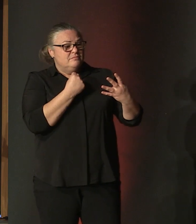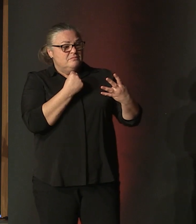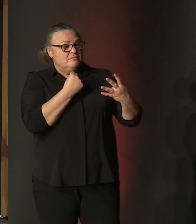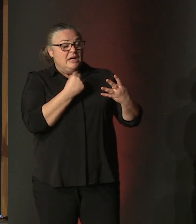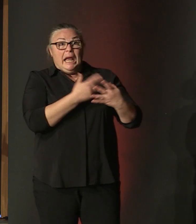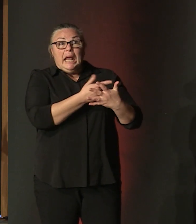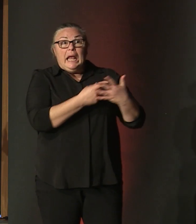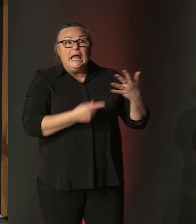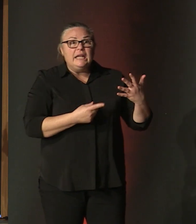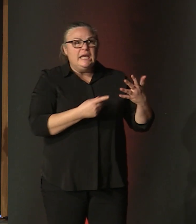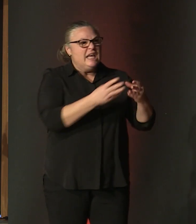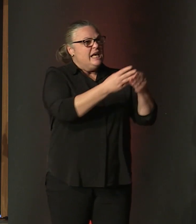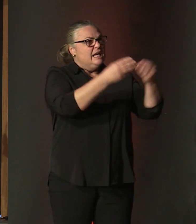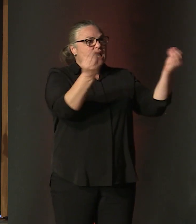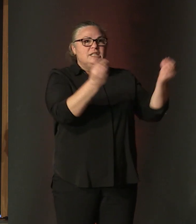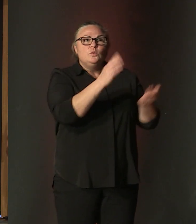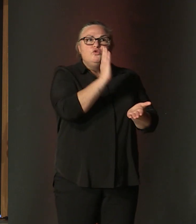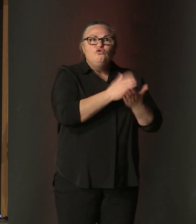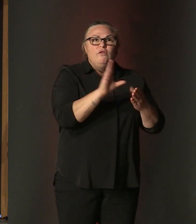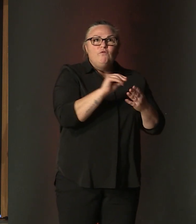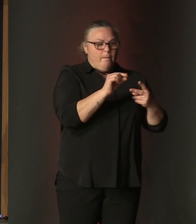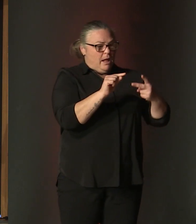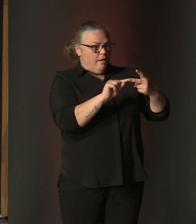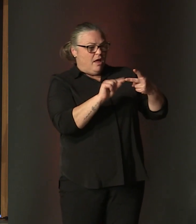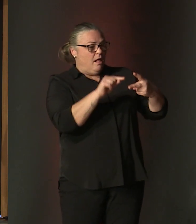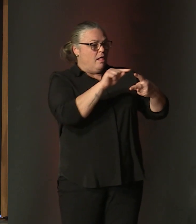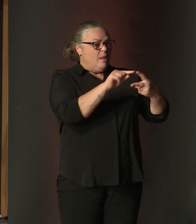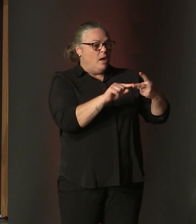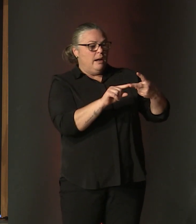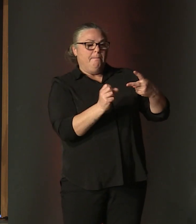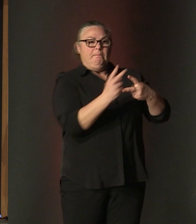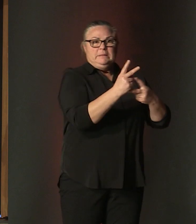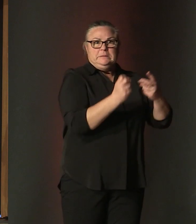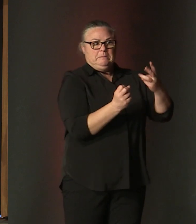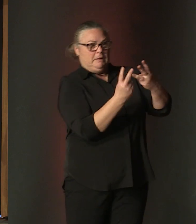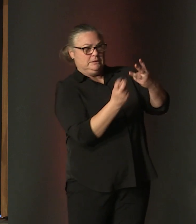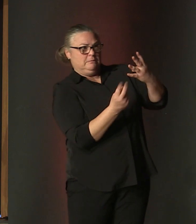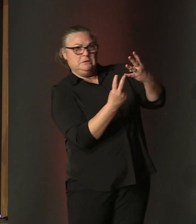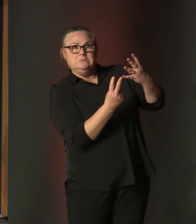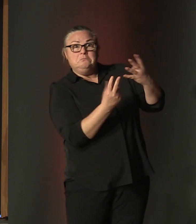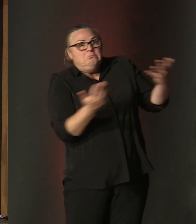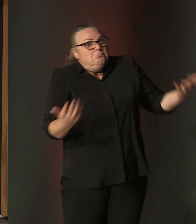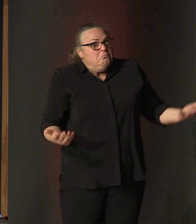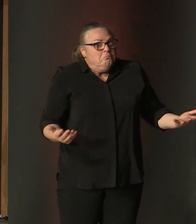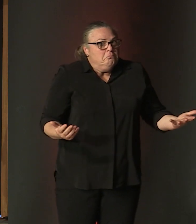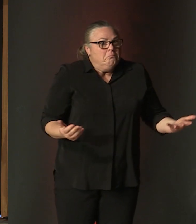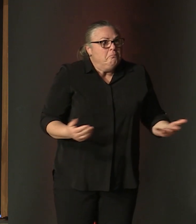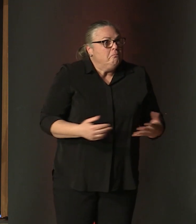truth of any one of the other voice messages?